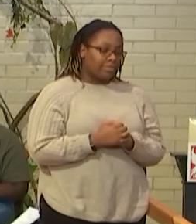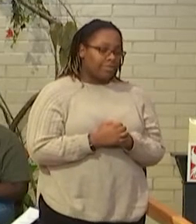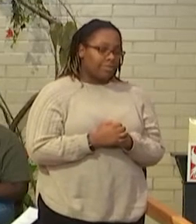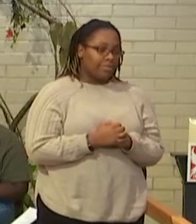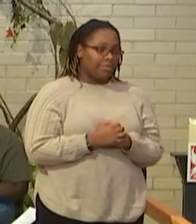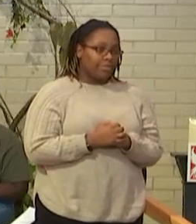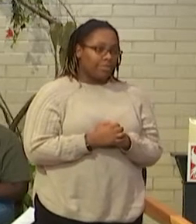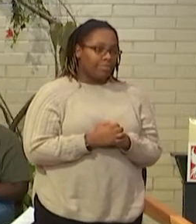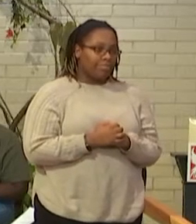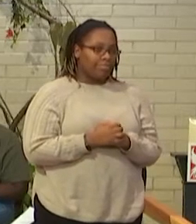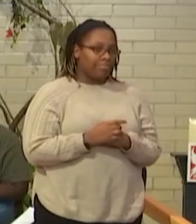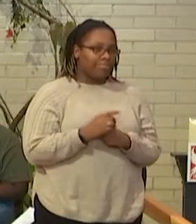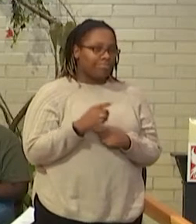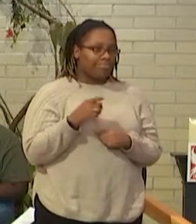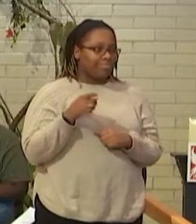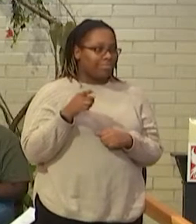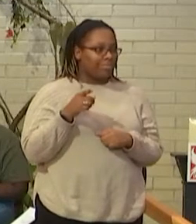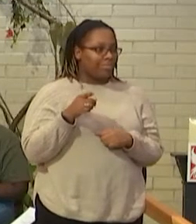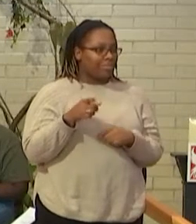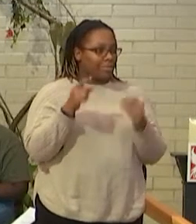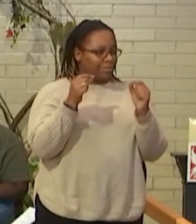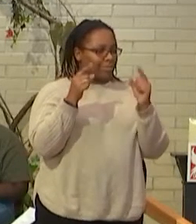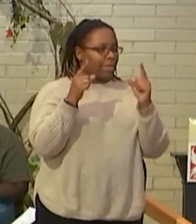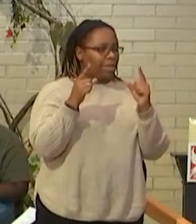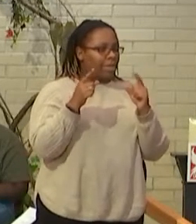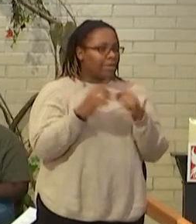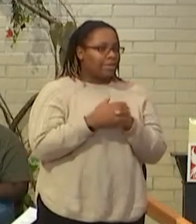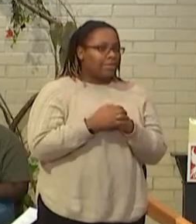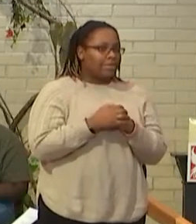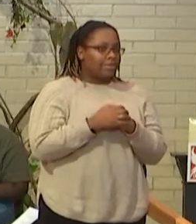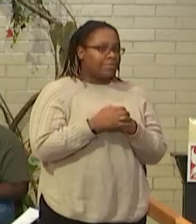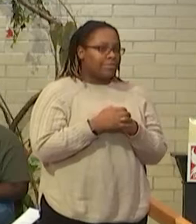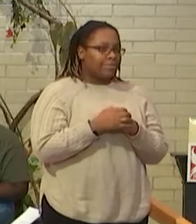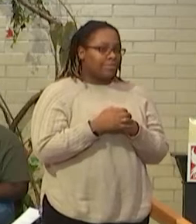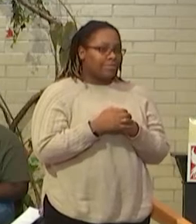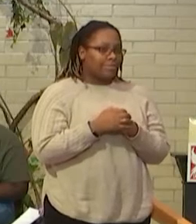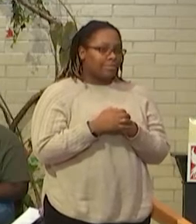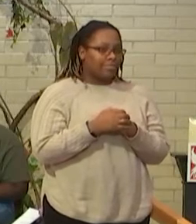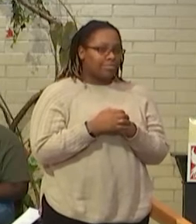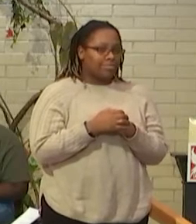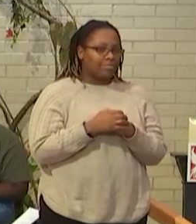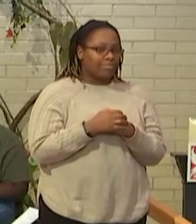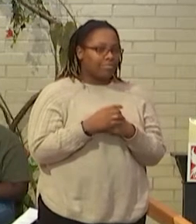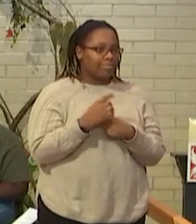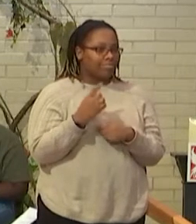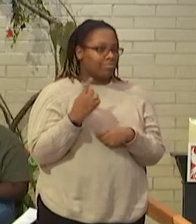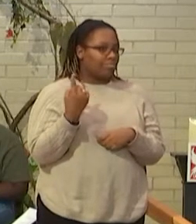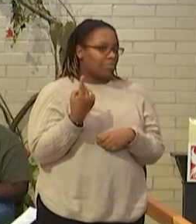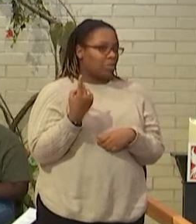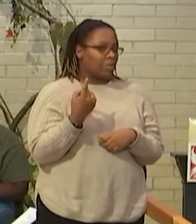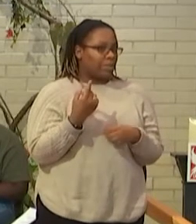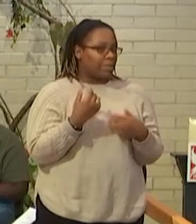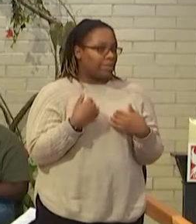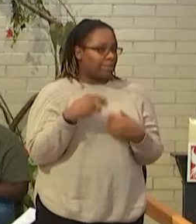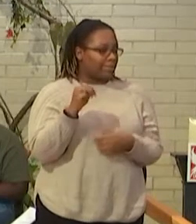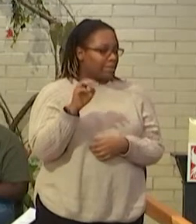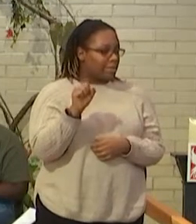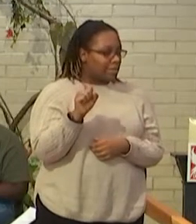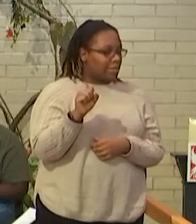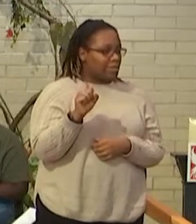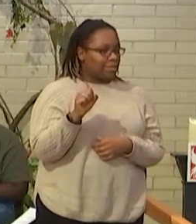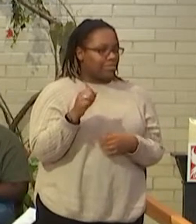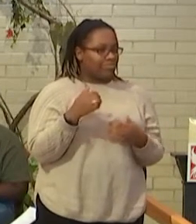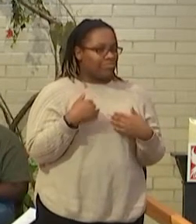they're often surprised because, you have that idea that someone with MS is going